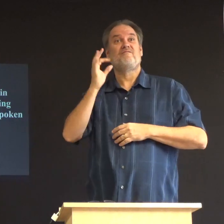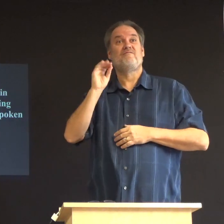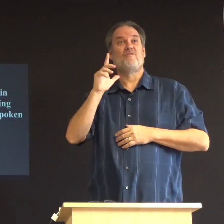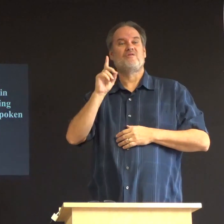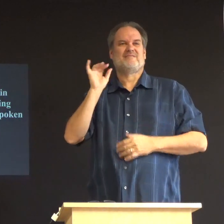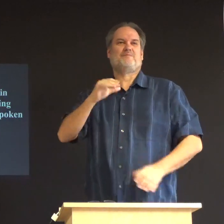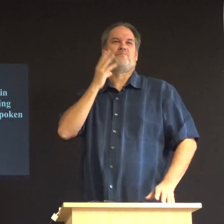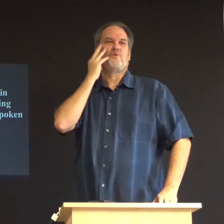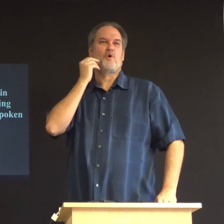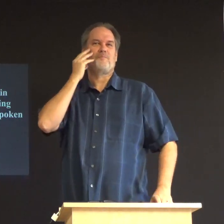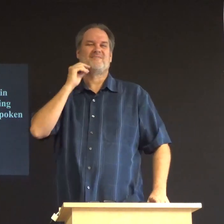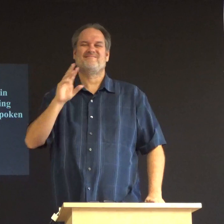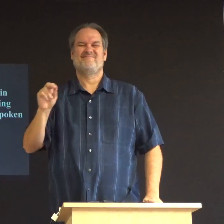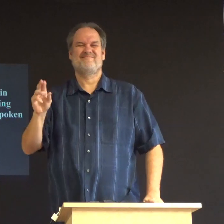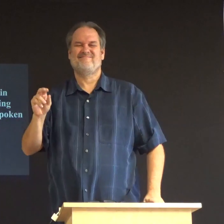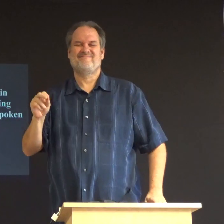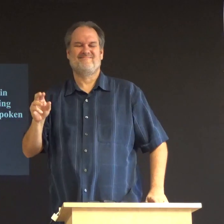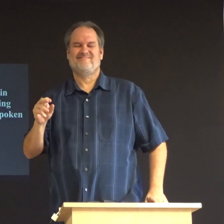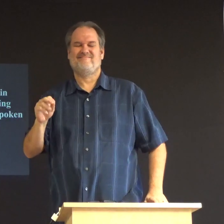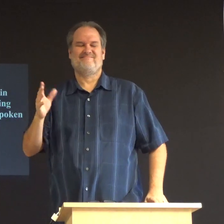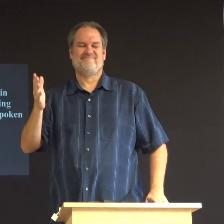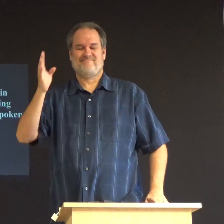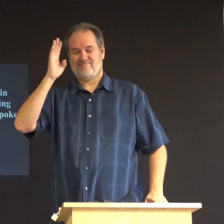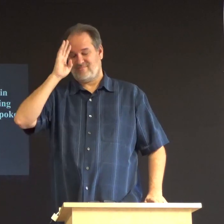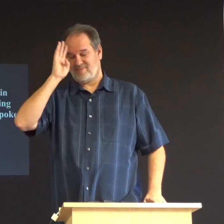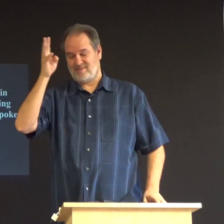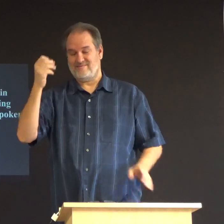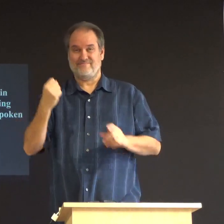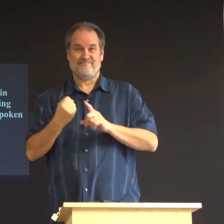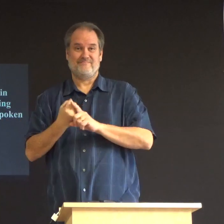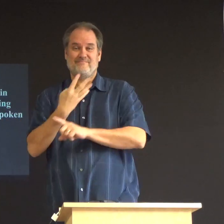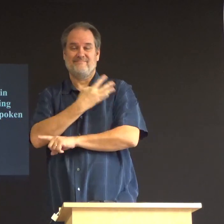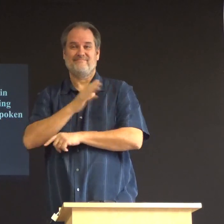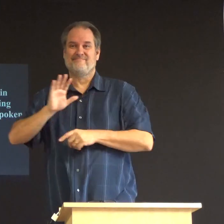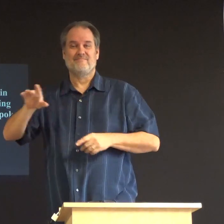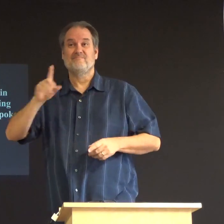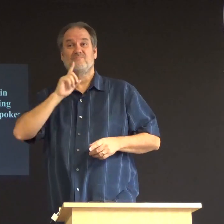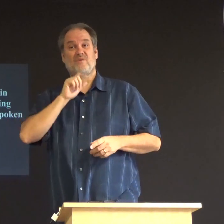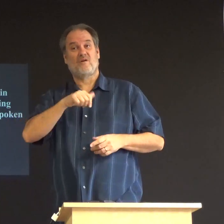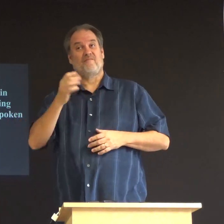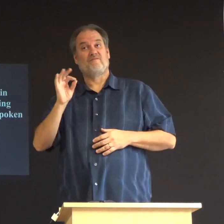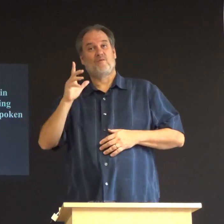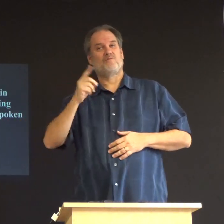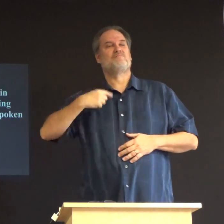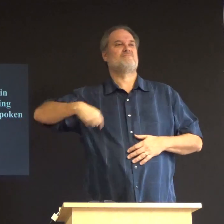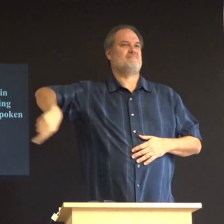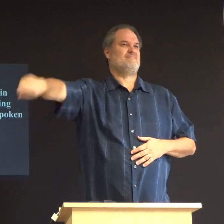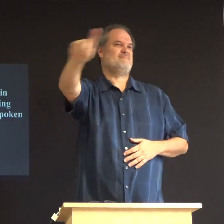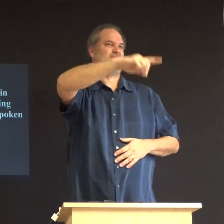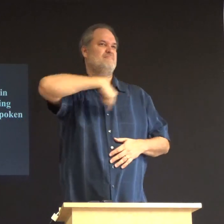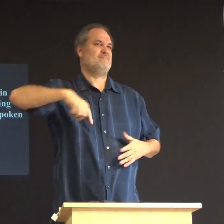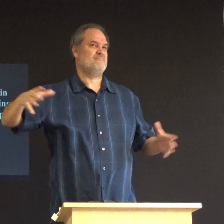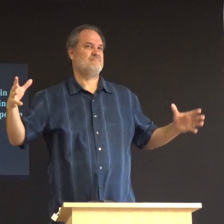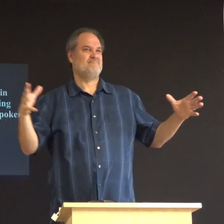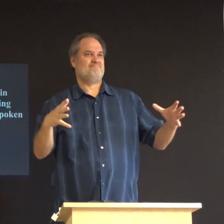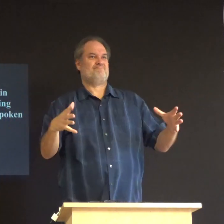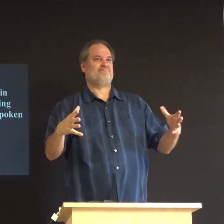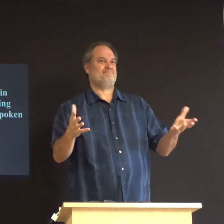Some Mormons say they're the other fold, but that's made up. It's crazy. Really, that is